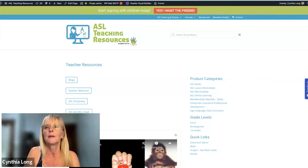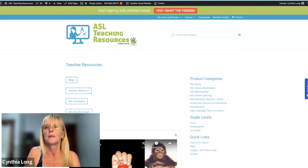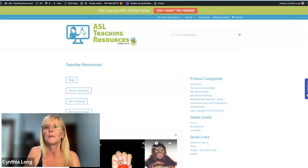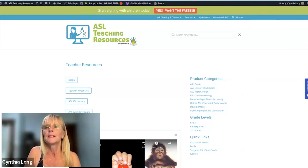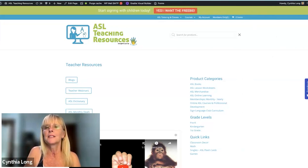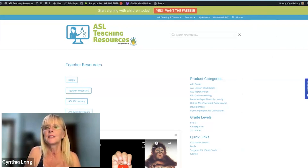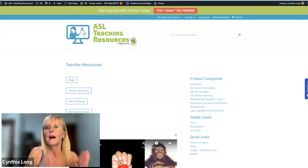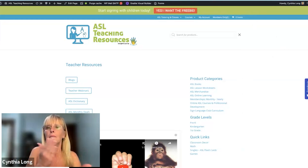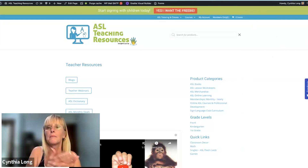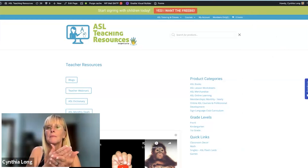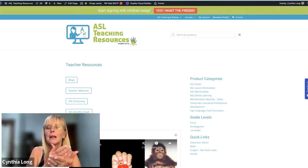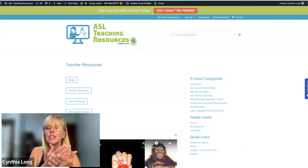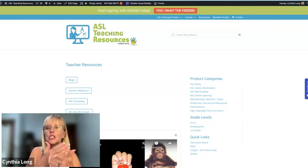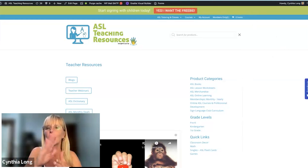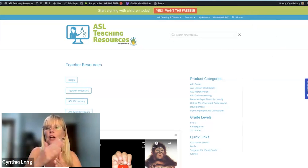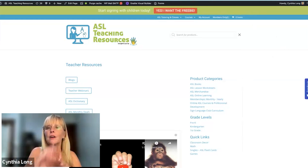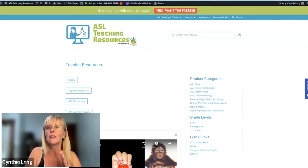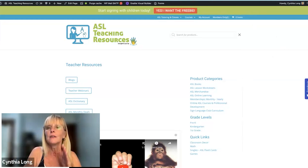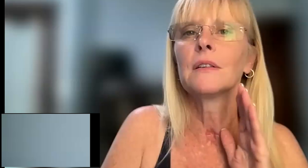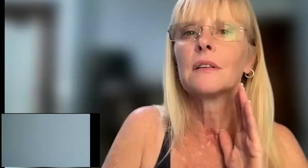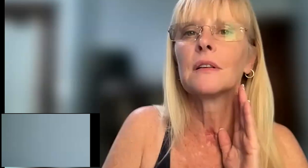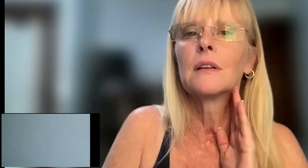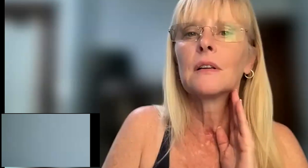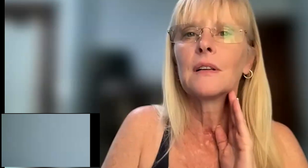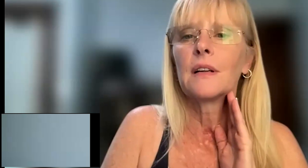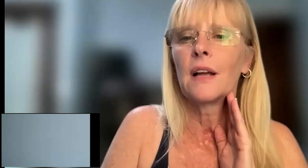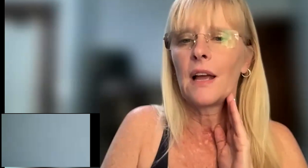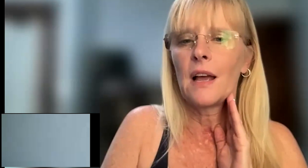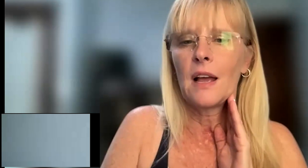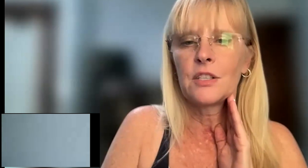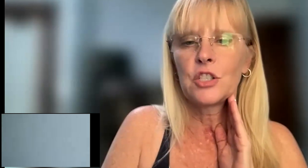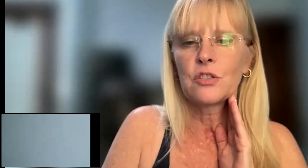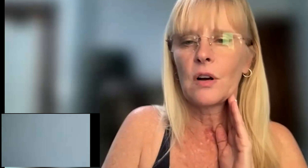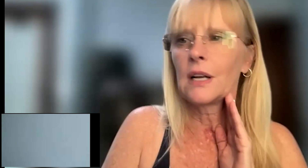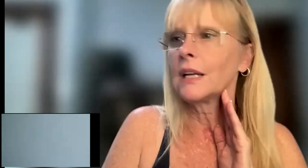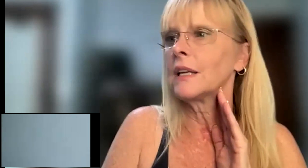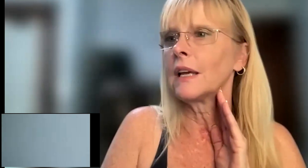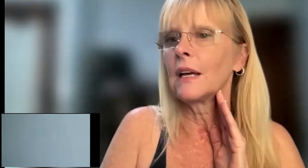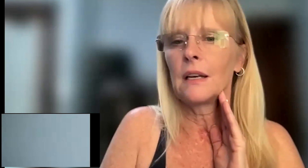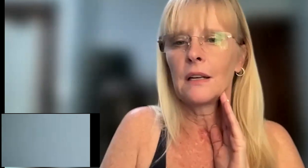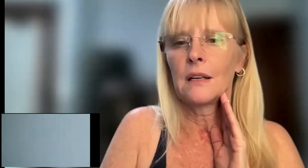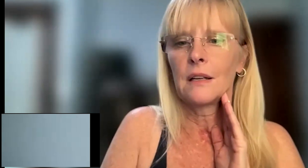Let me stop my share and start again.